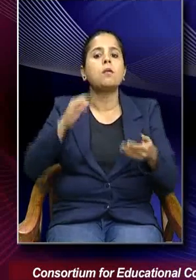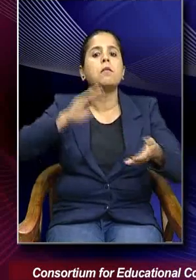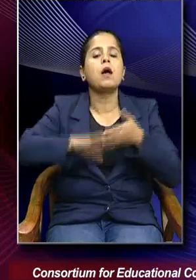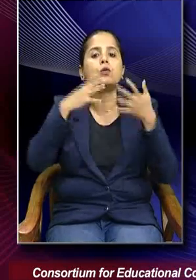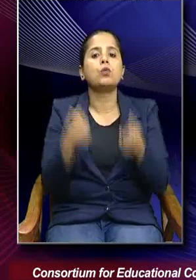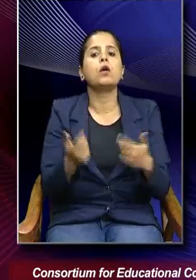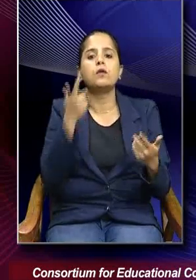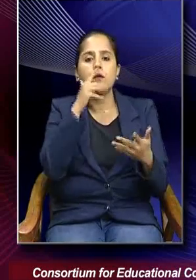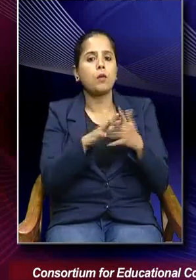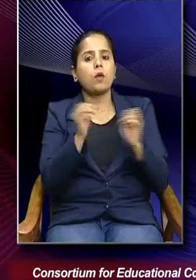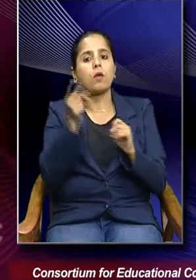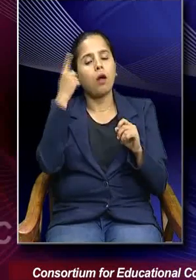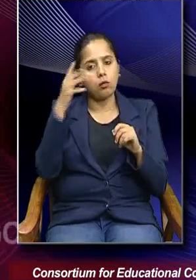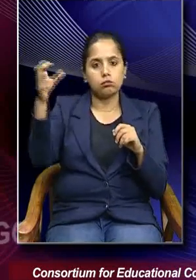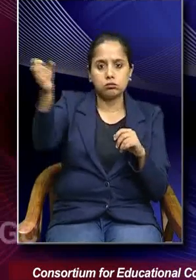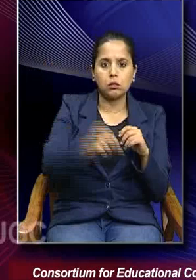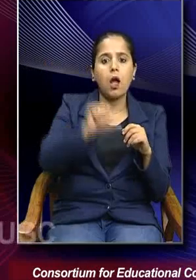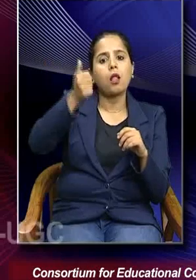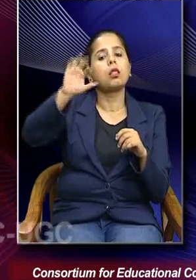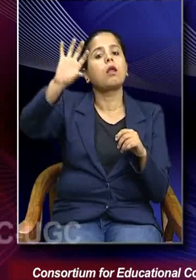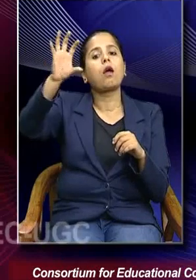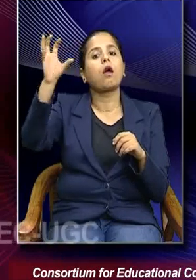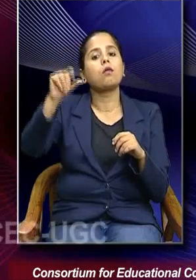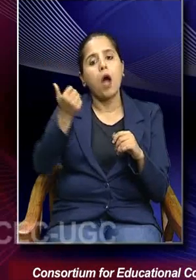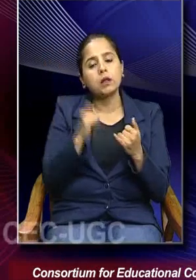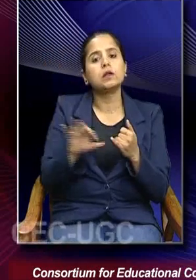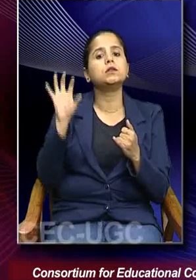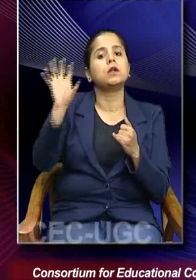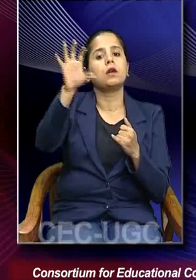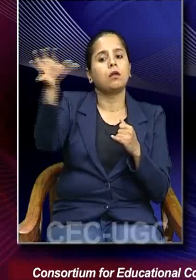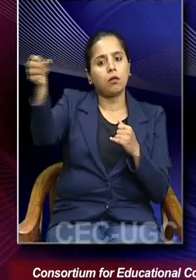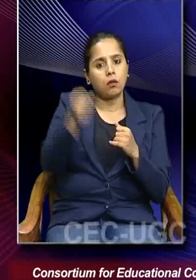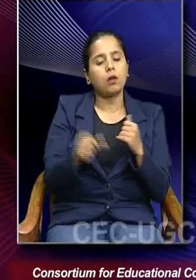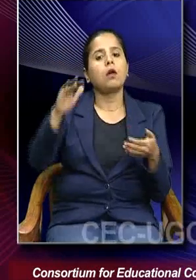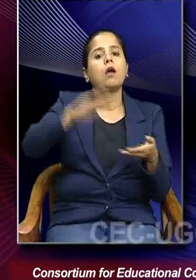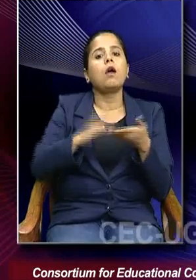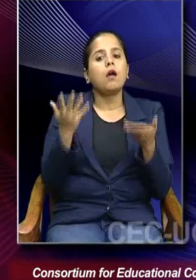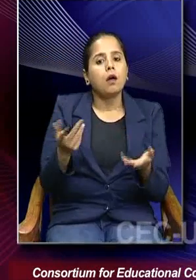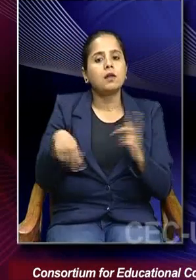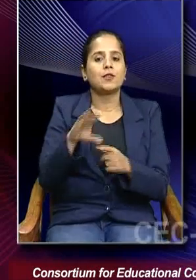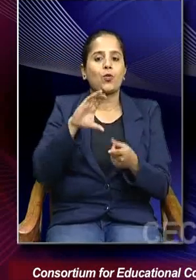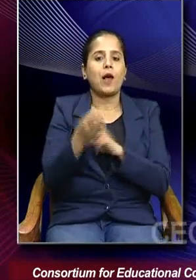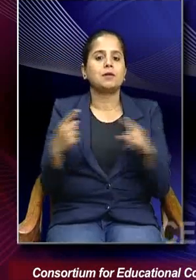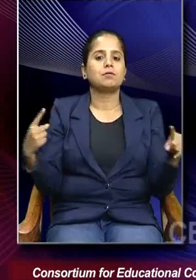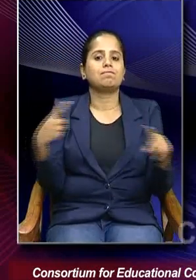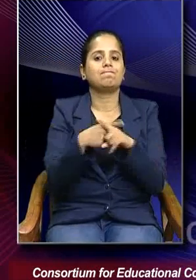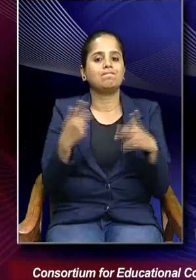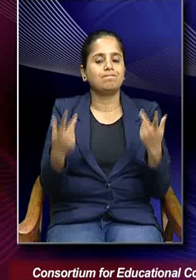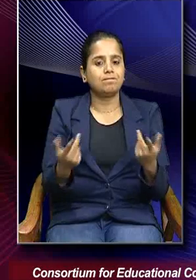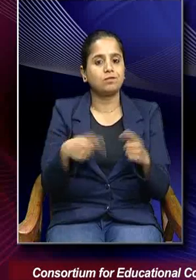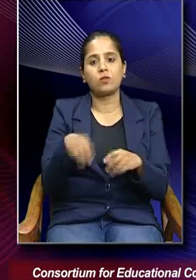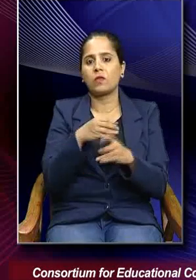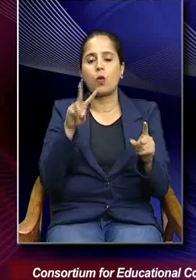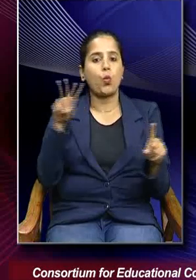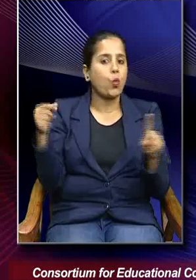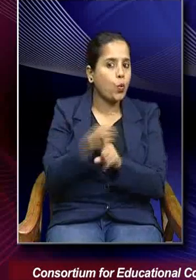they bring women from other states, and that could create cultural conflict. Lot of